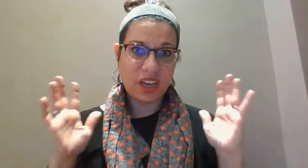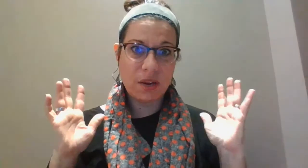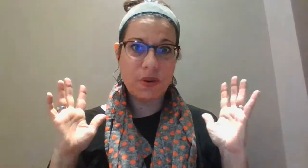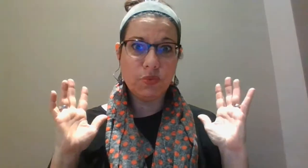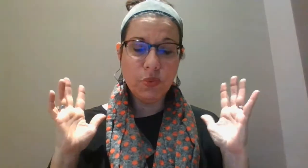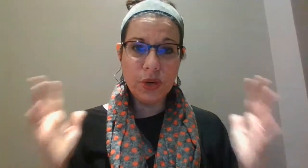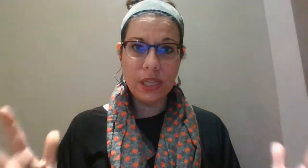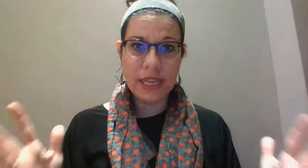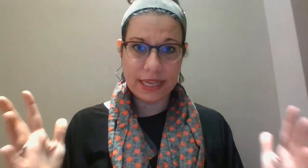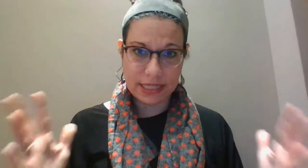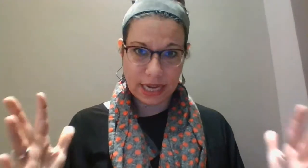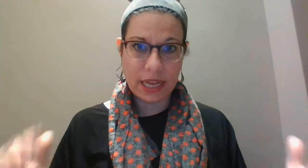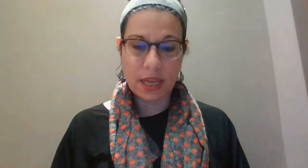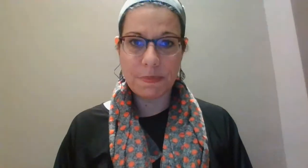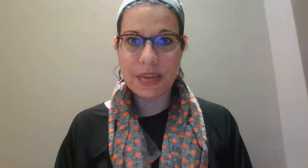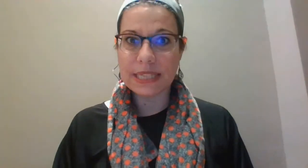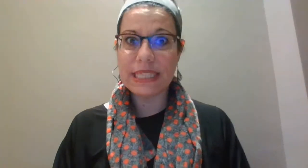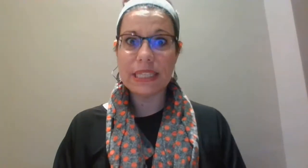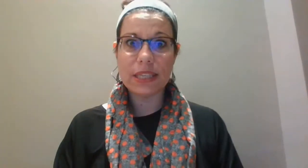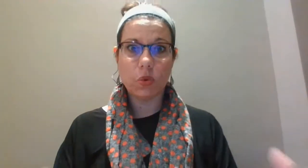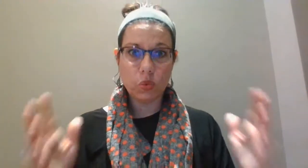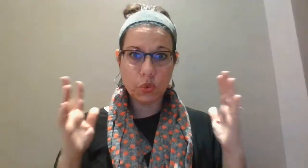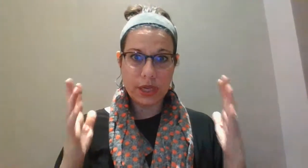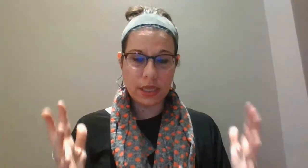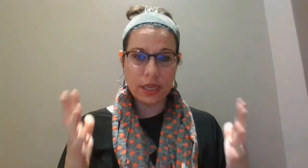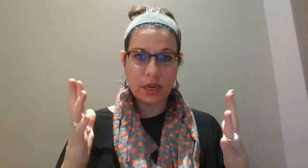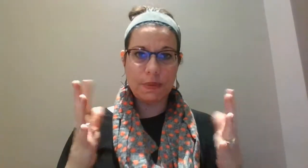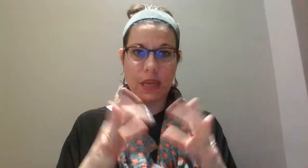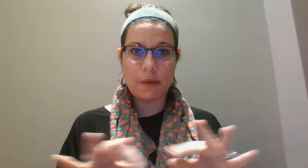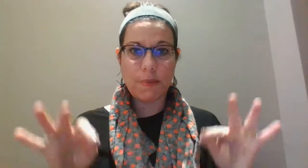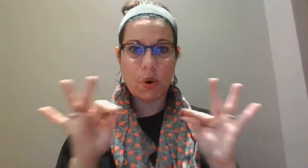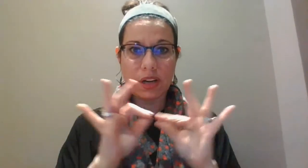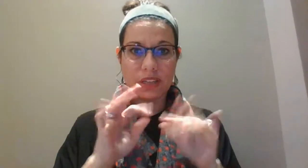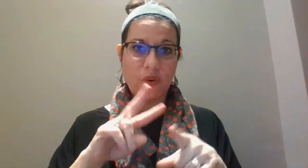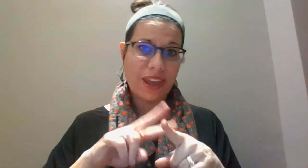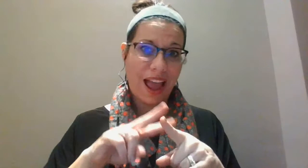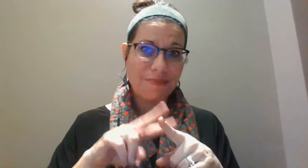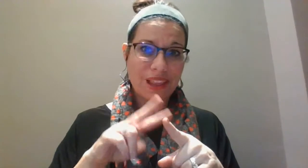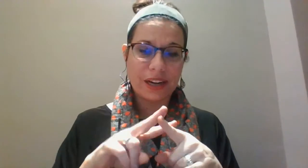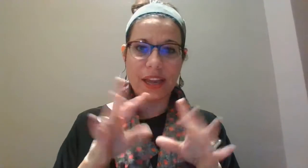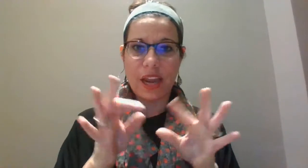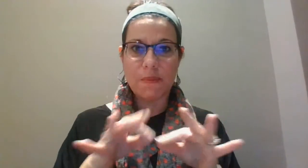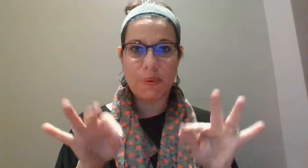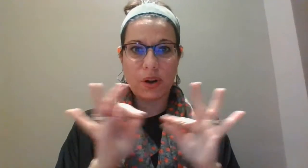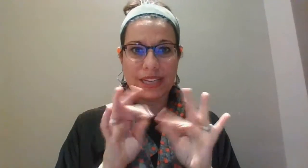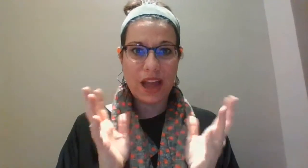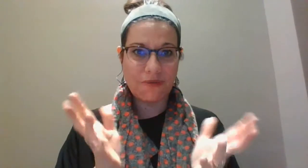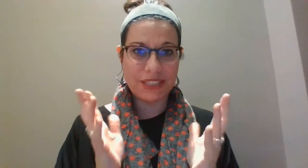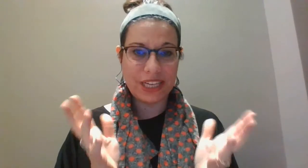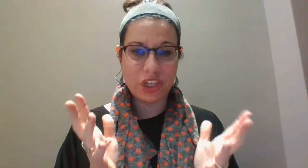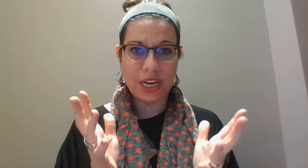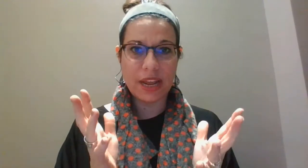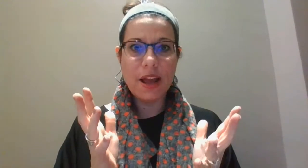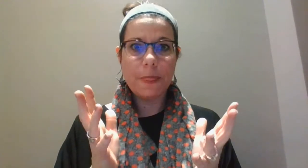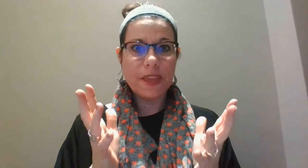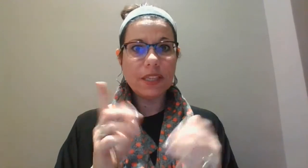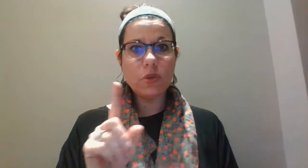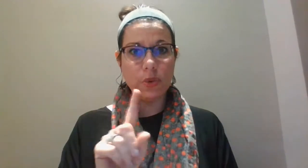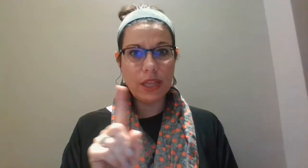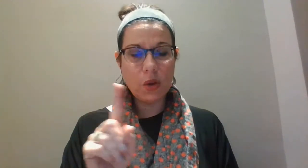be really exciting because this is really going to be important vocabulary and important conversation. This is really